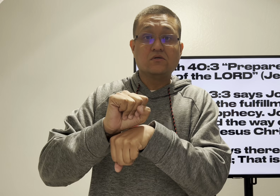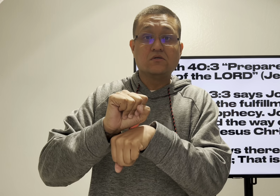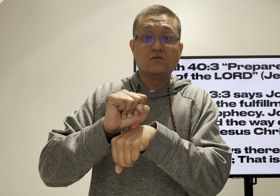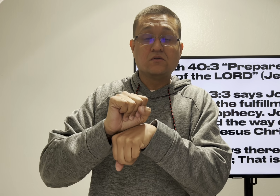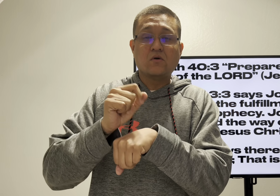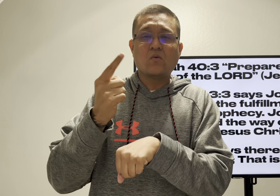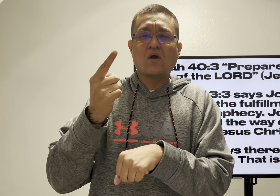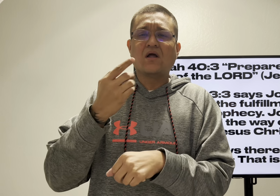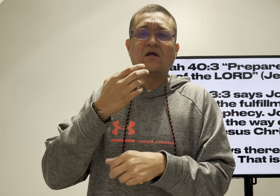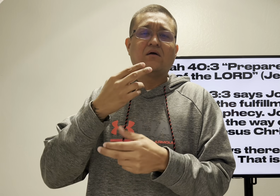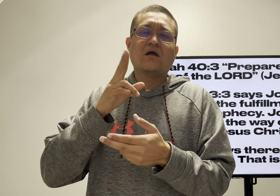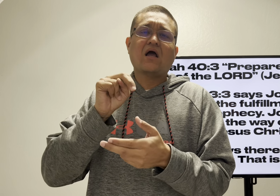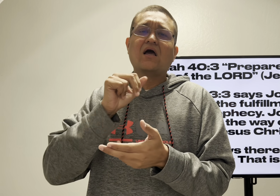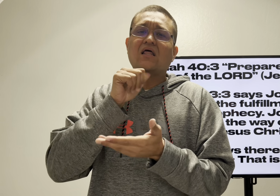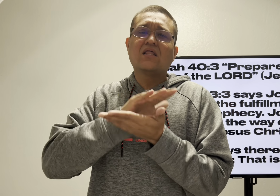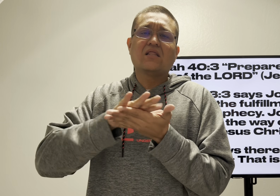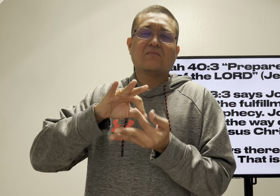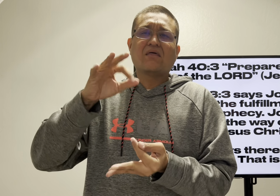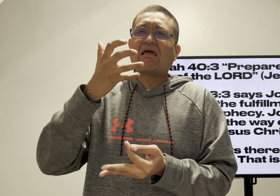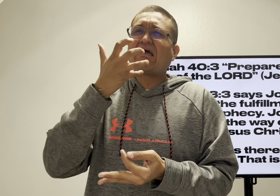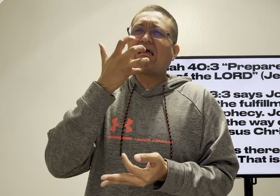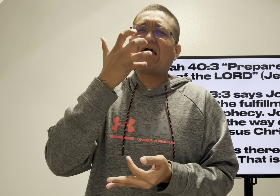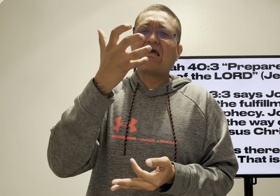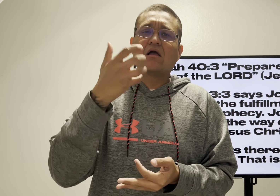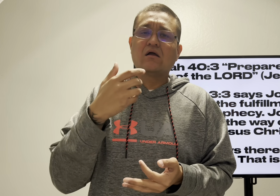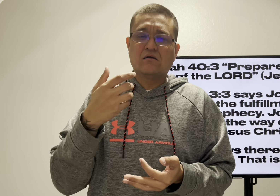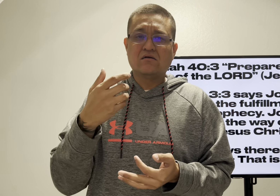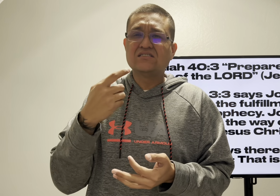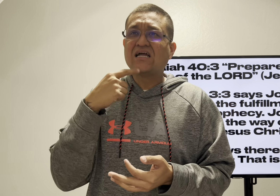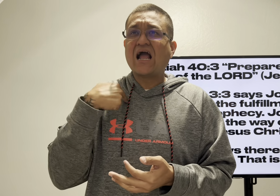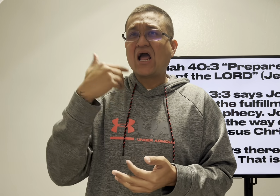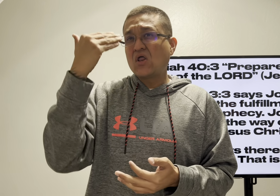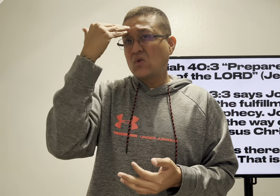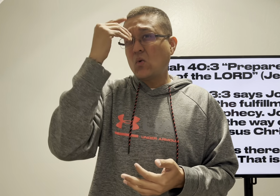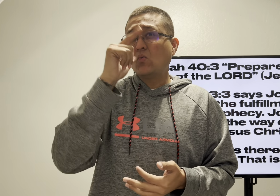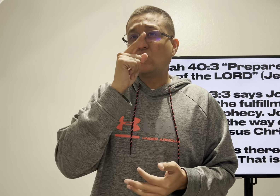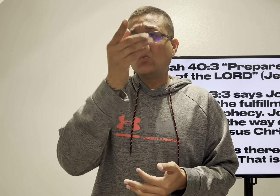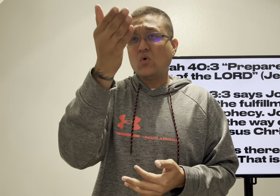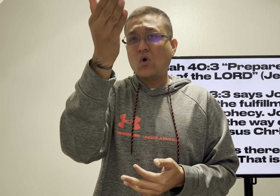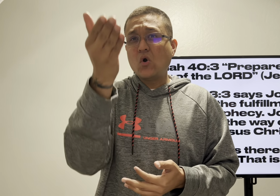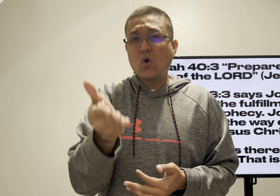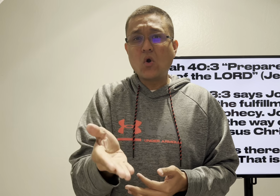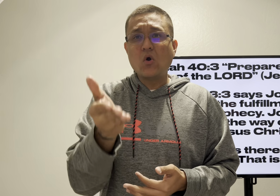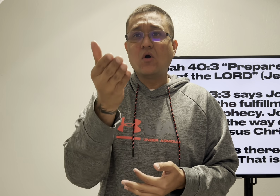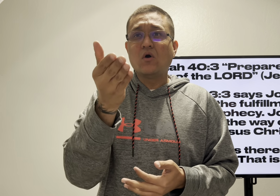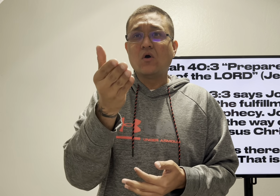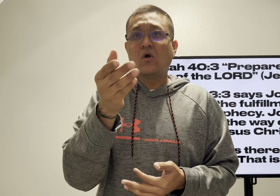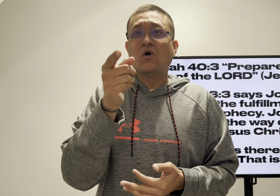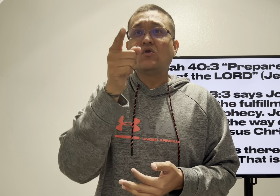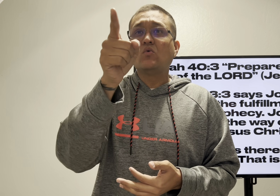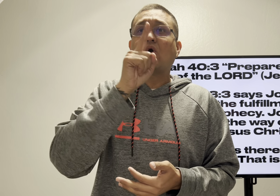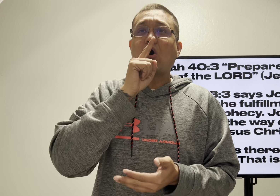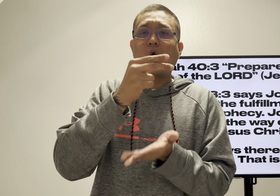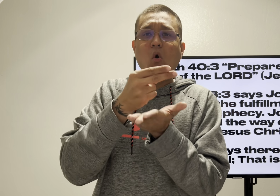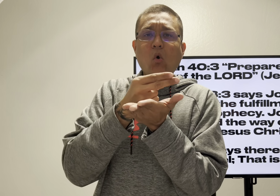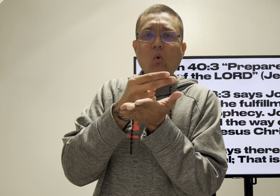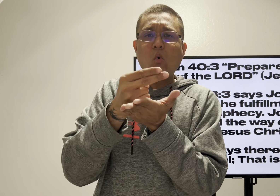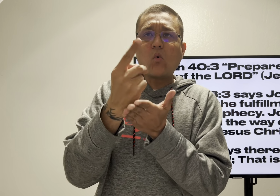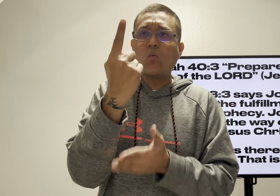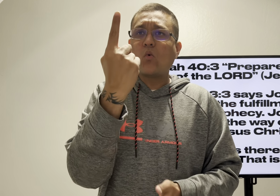Yesterday our vlog was about Jesus teaching in the temple, and the man with the evil spirits cried out